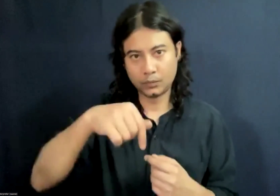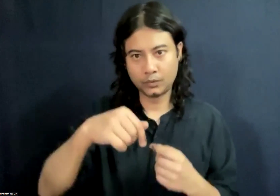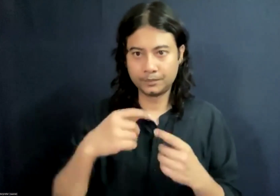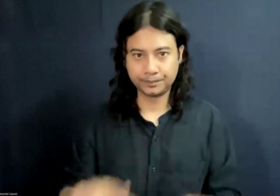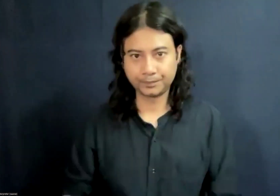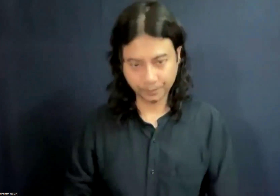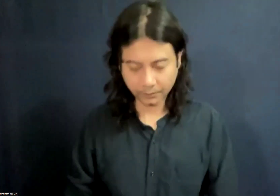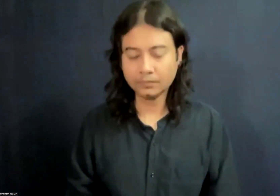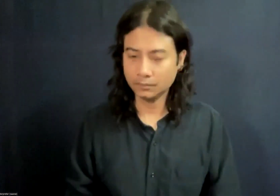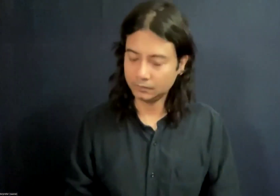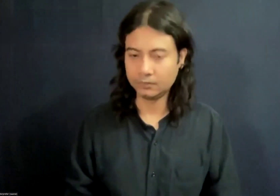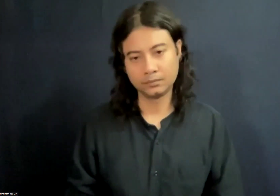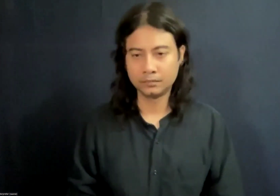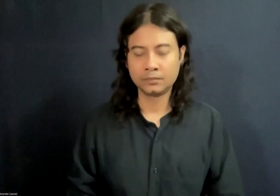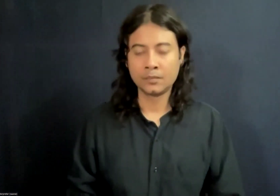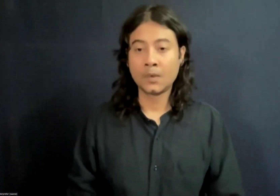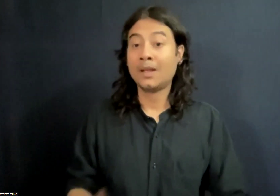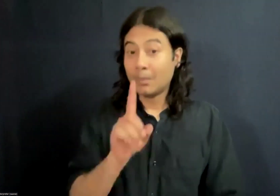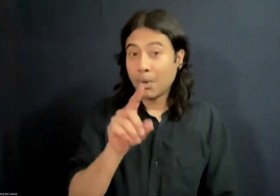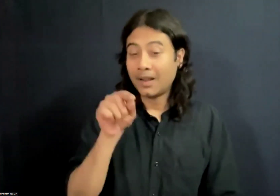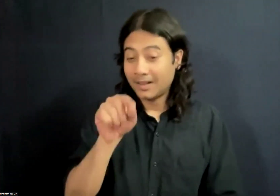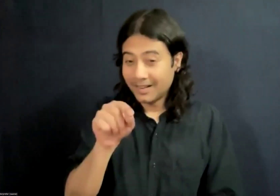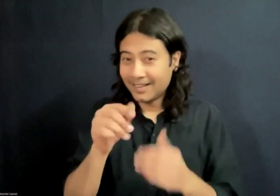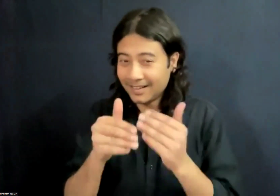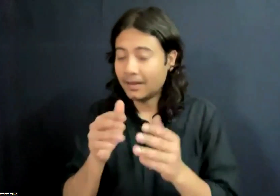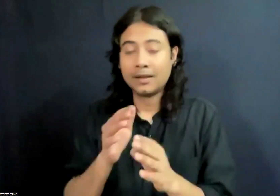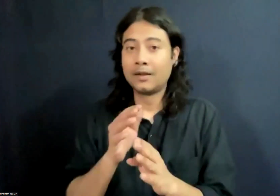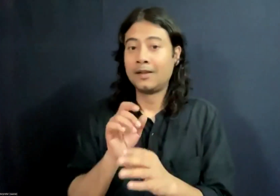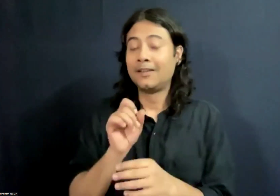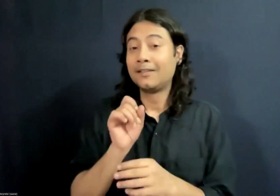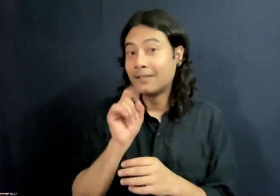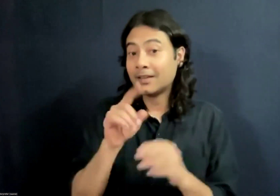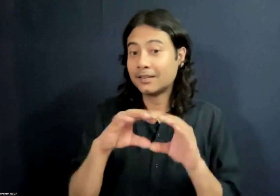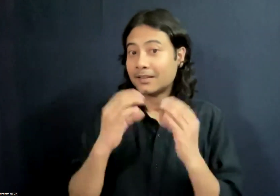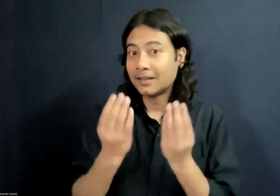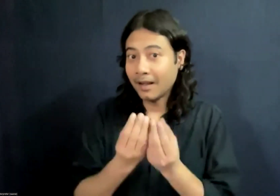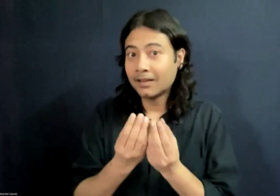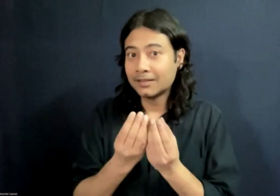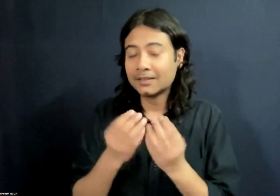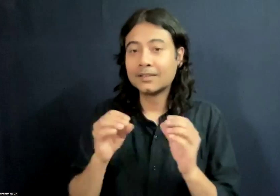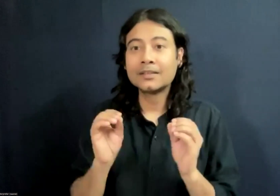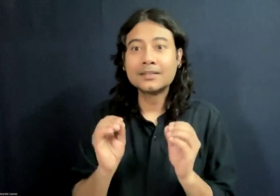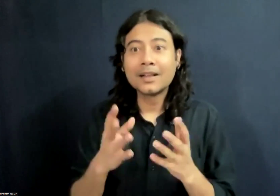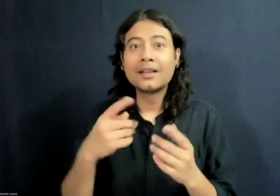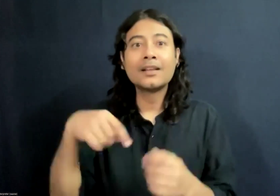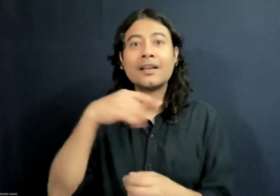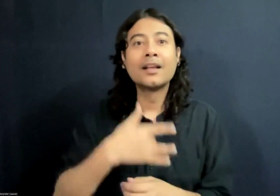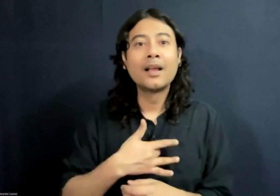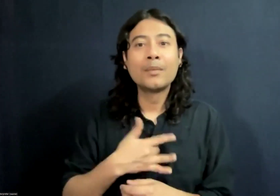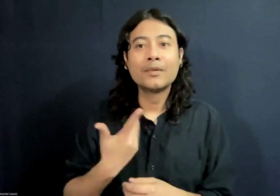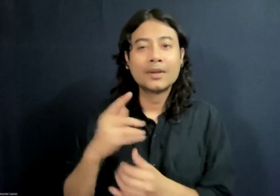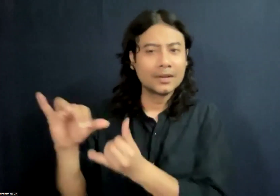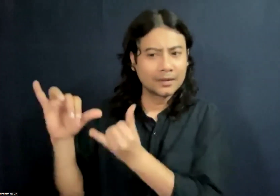So before that, let us discuss about the nectar of holy name. We just finished